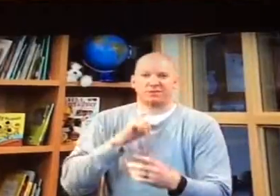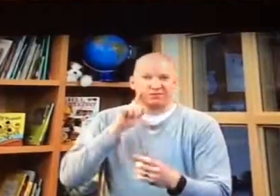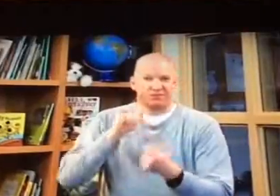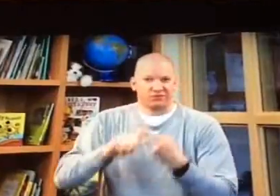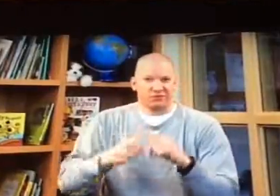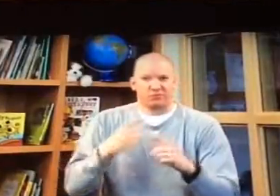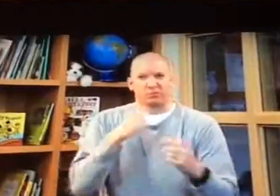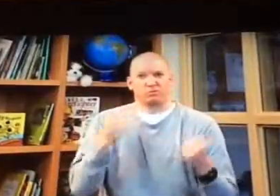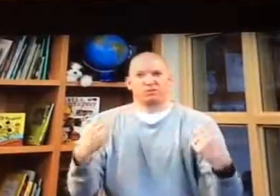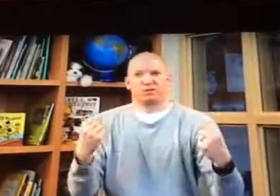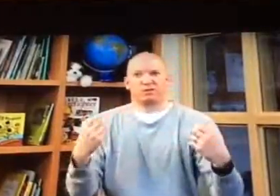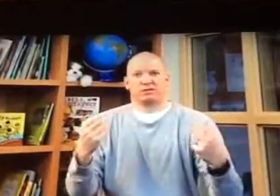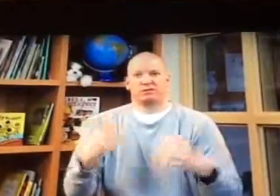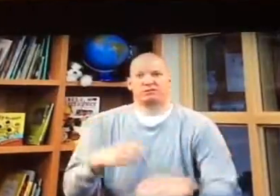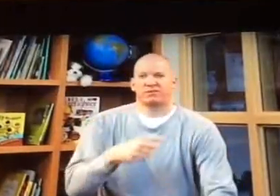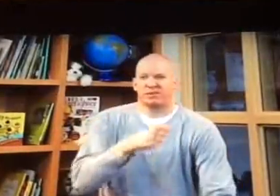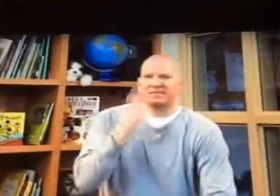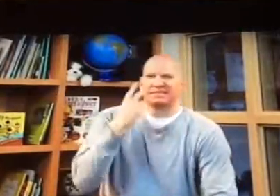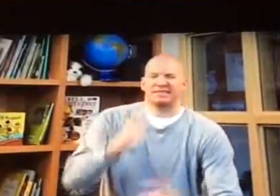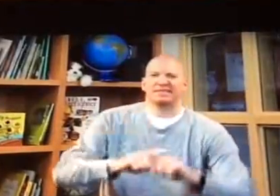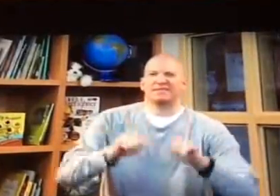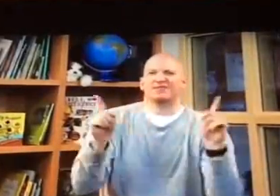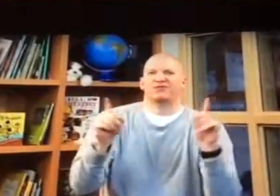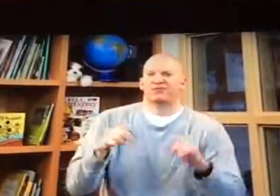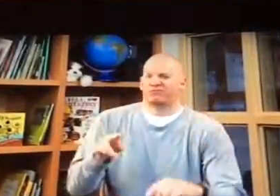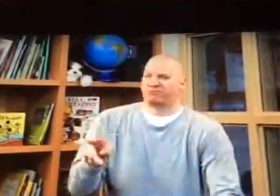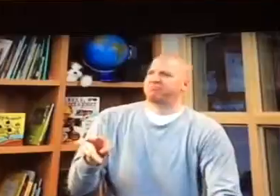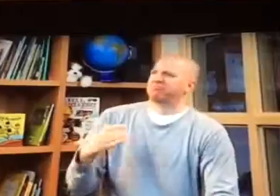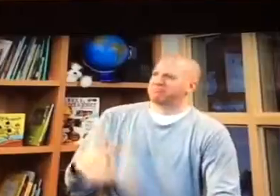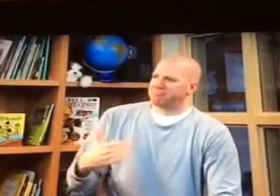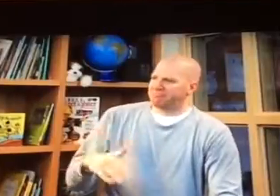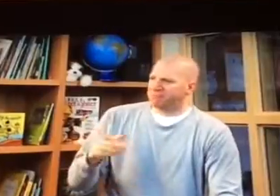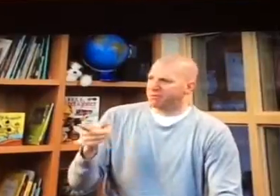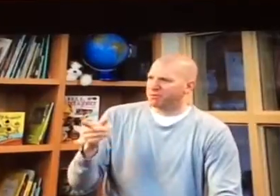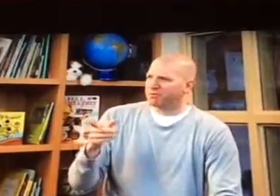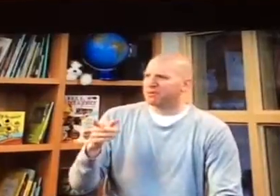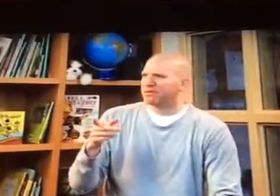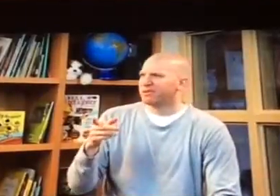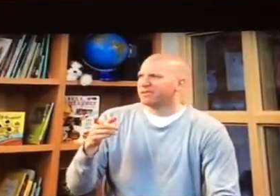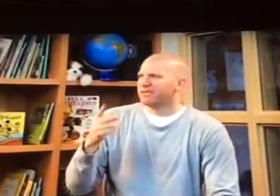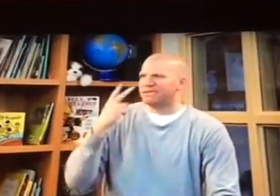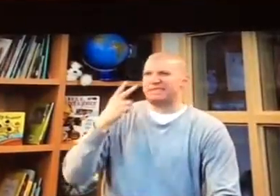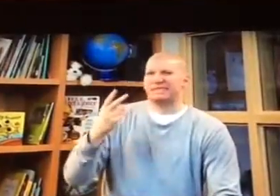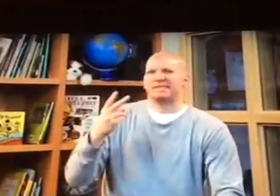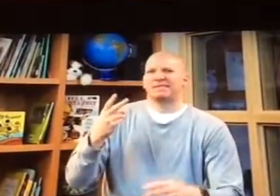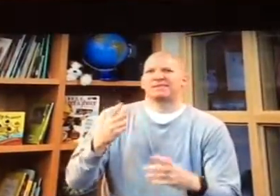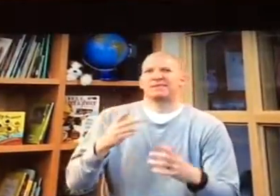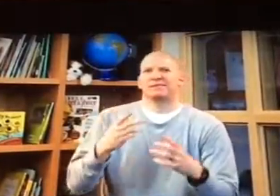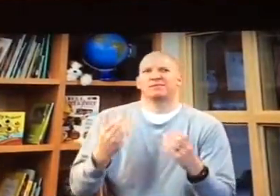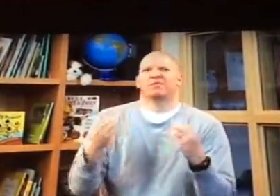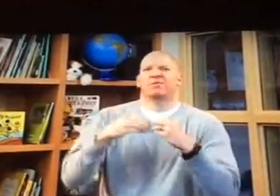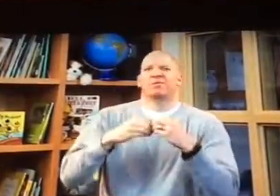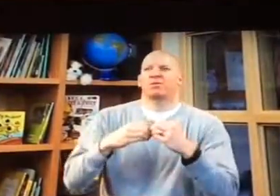many different deaf people who use sign language, and they definitely see the difference, and they're so amazed to see